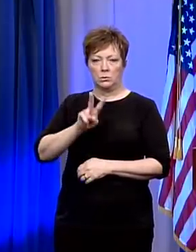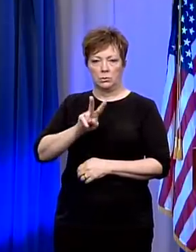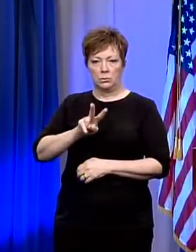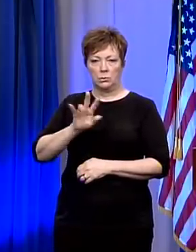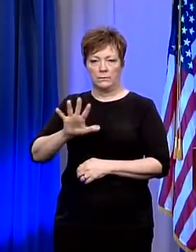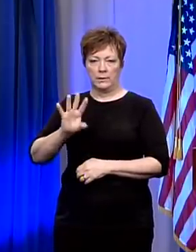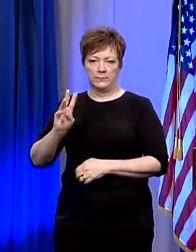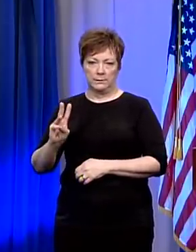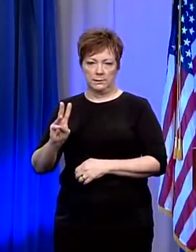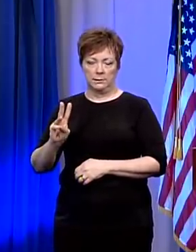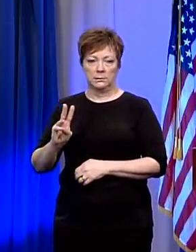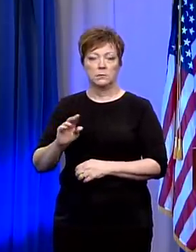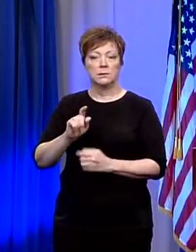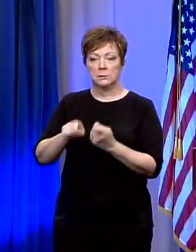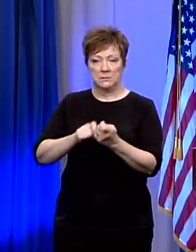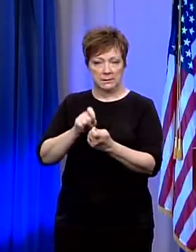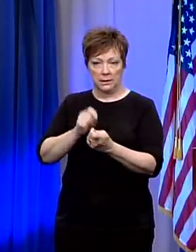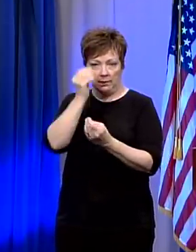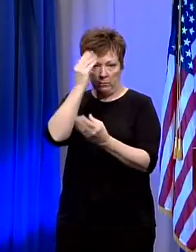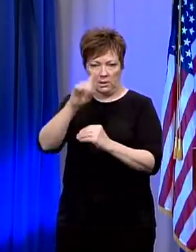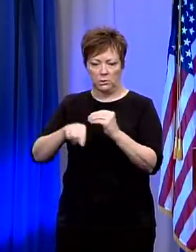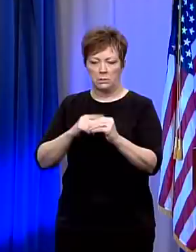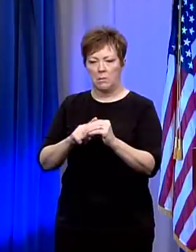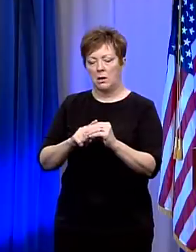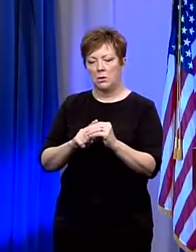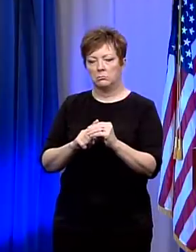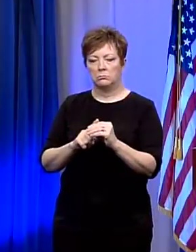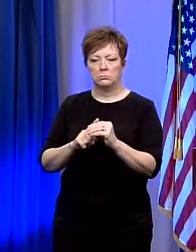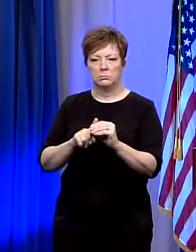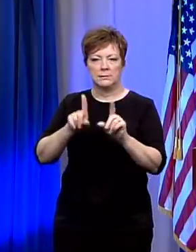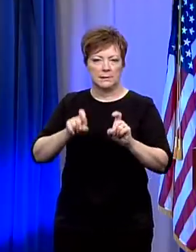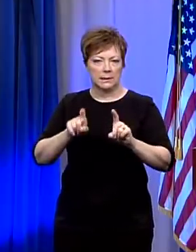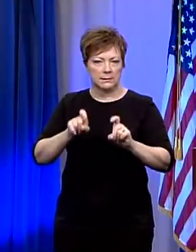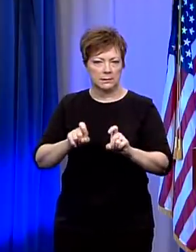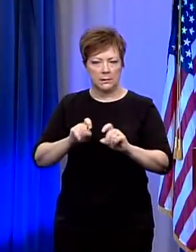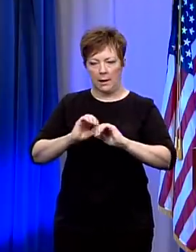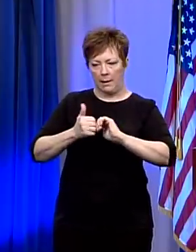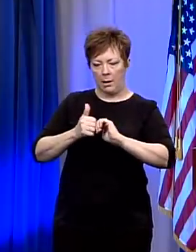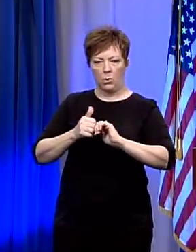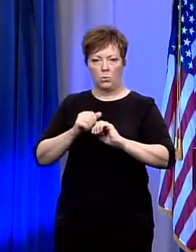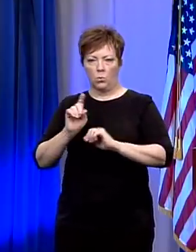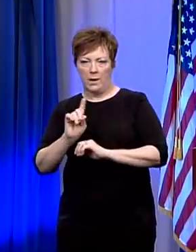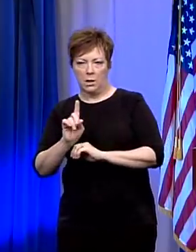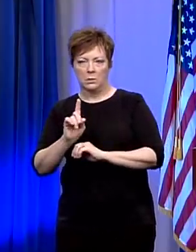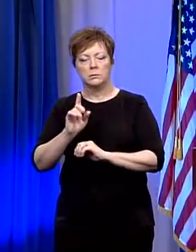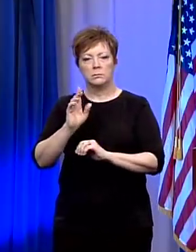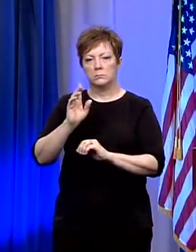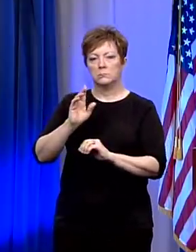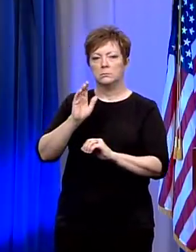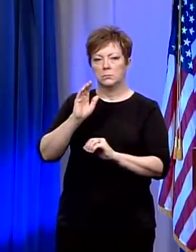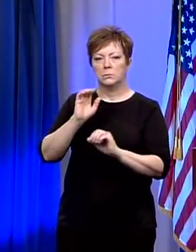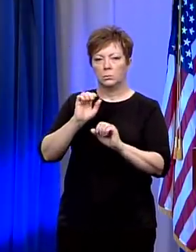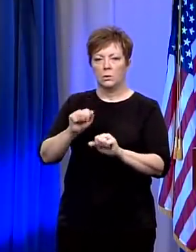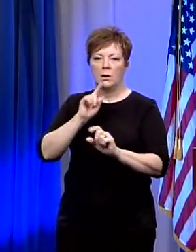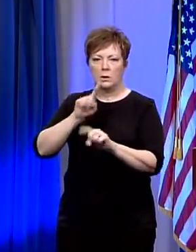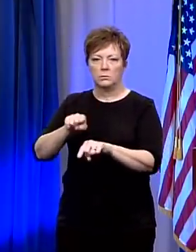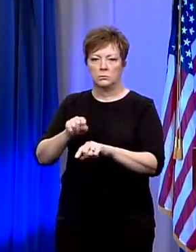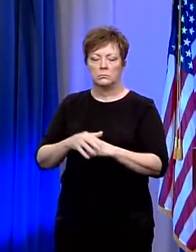1-888-264-2256. And then specific information about how testing can be arranged will be given to those people at that